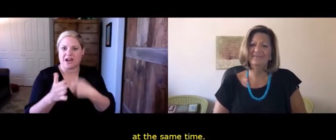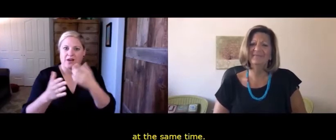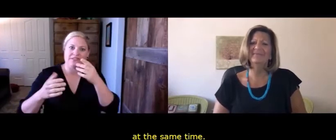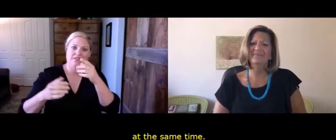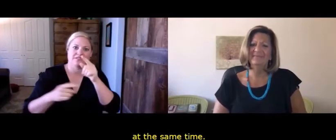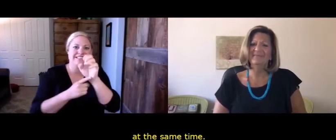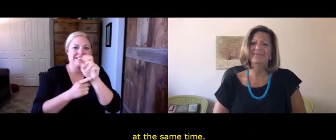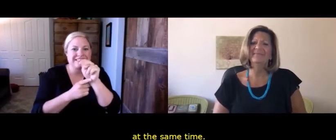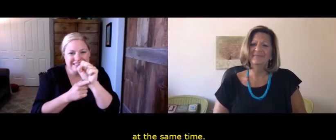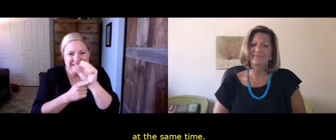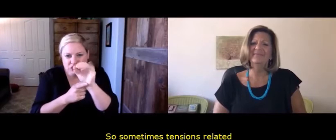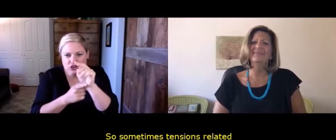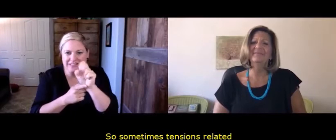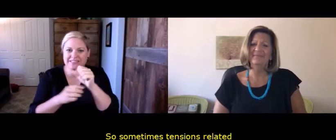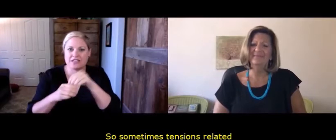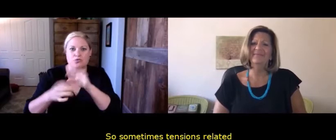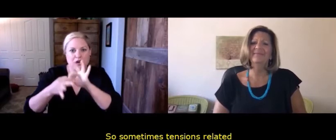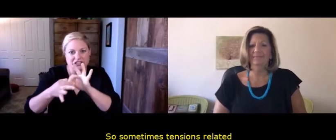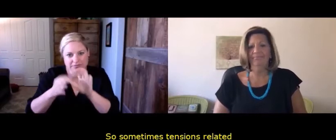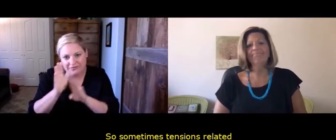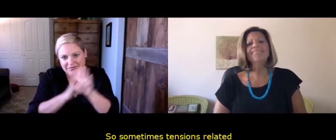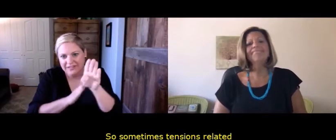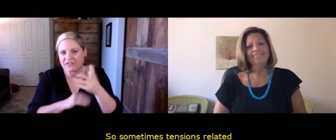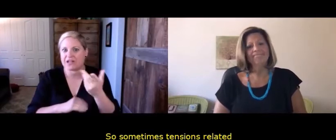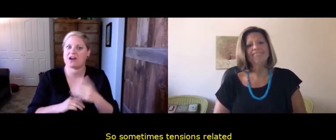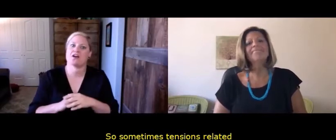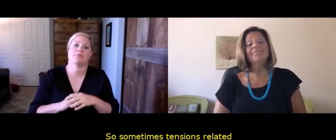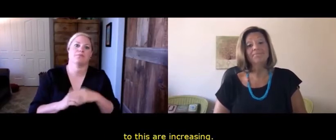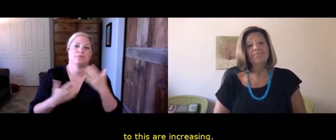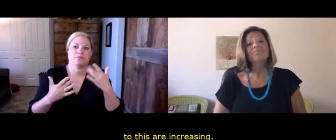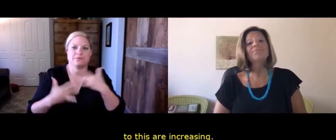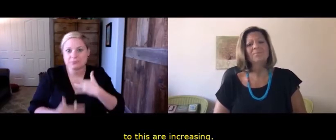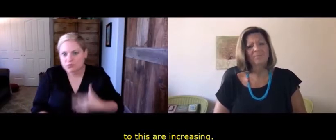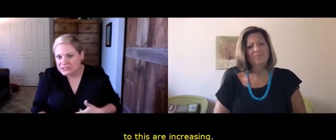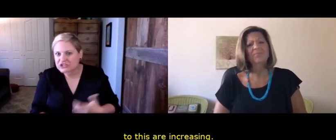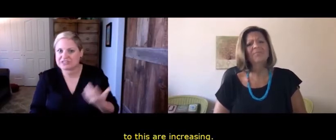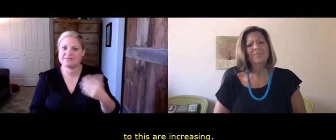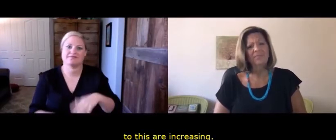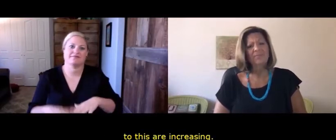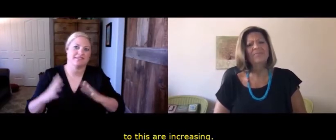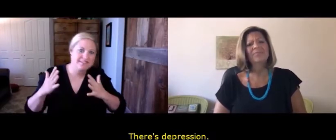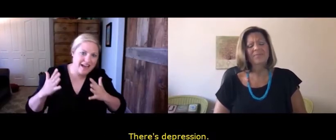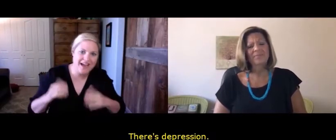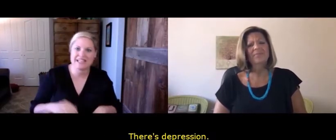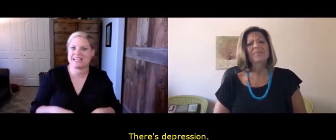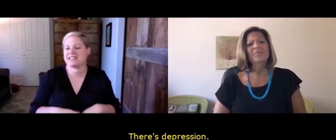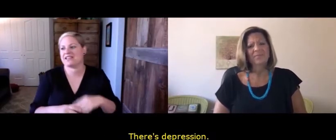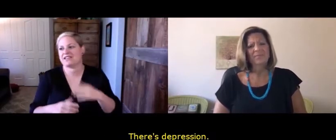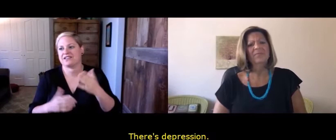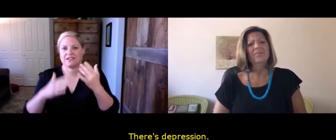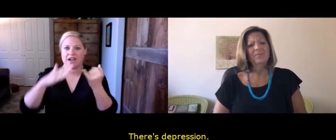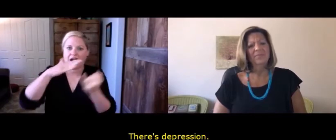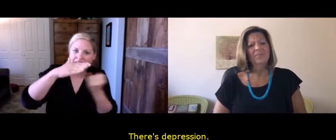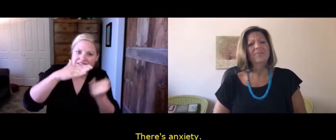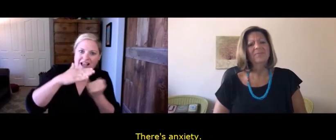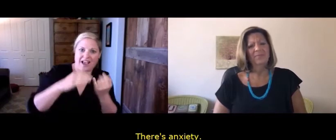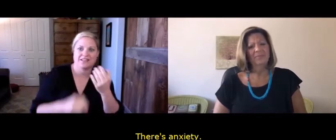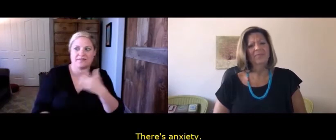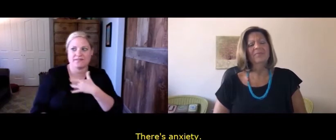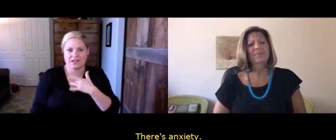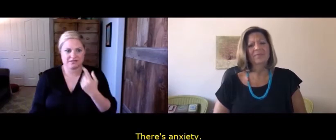same time. So sometimes tensions related to this are increasing. There's depression,